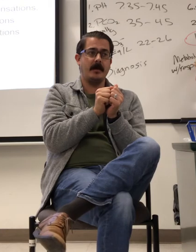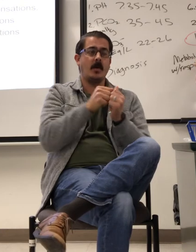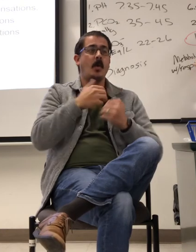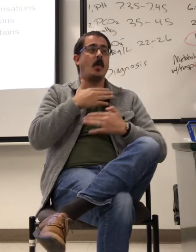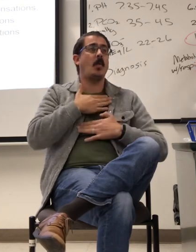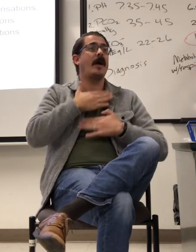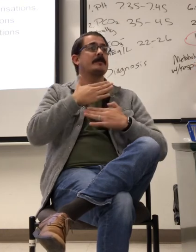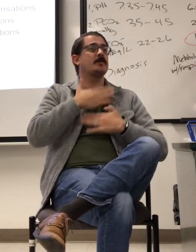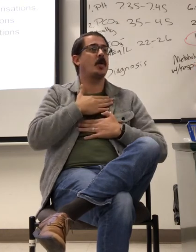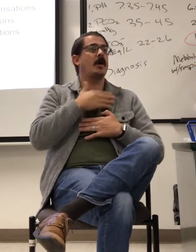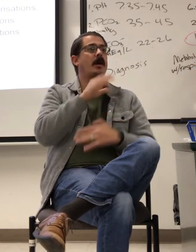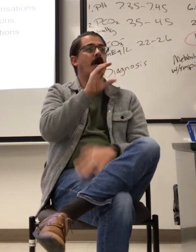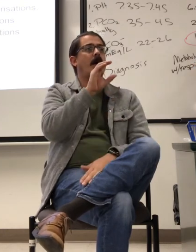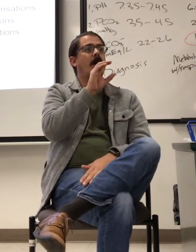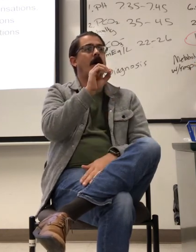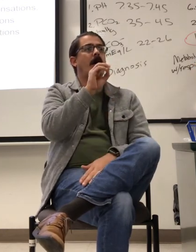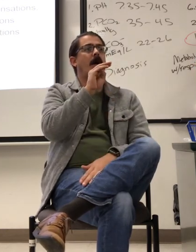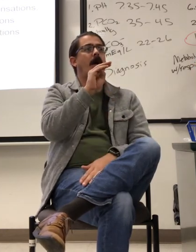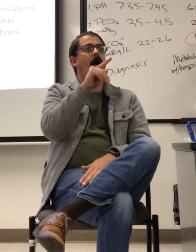respiratory compensation.